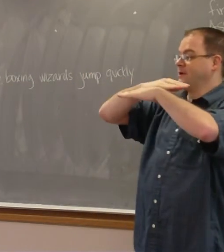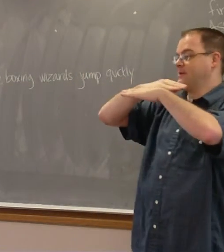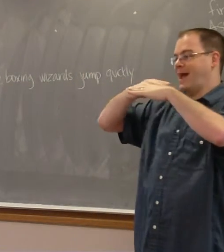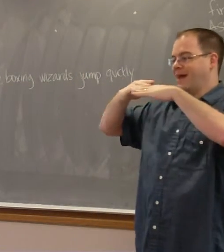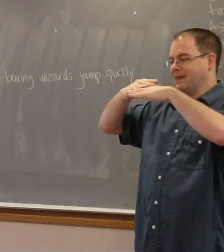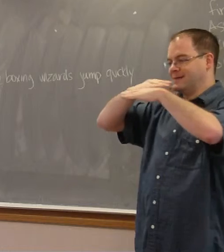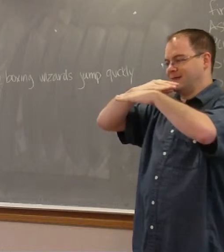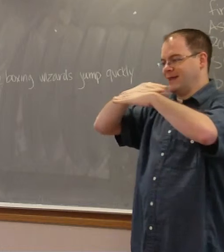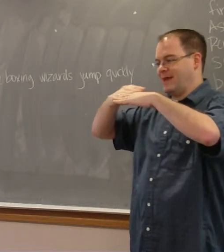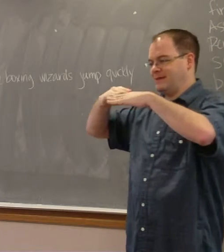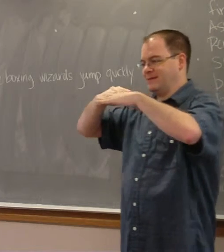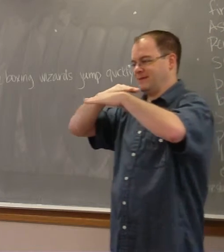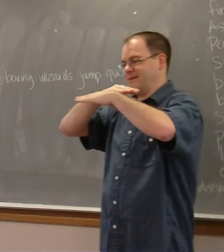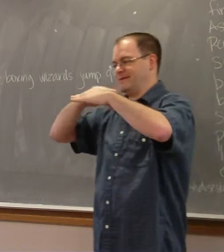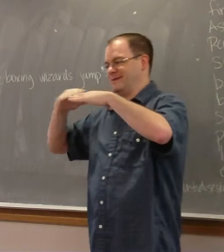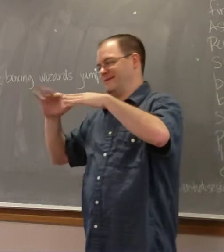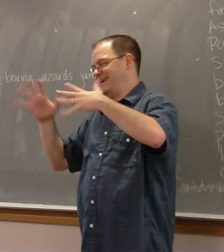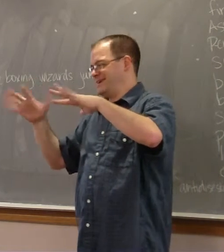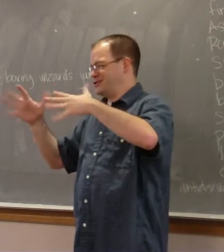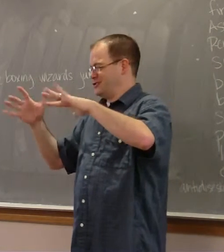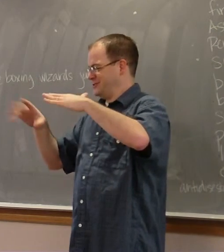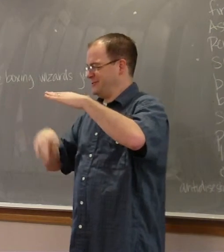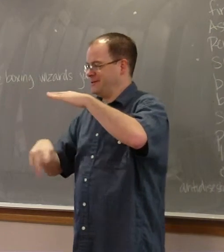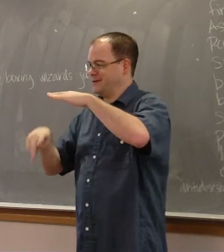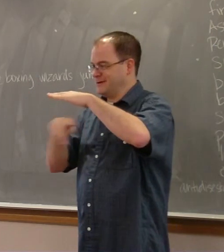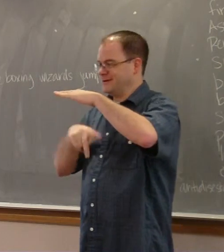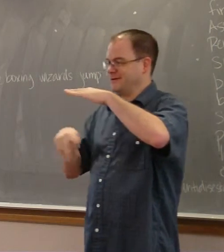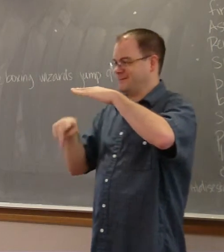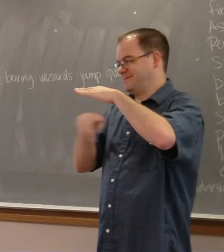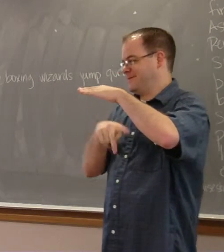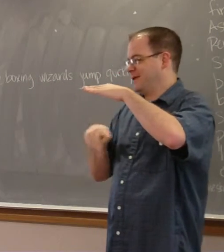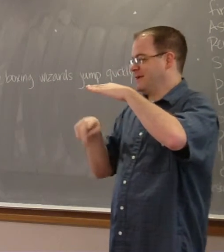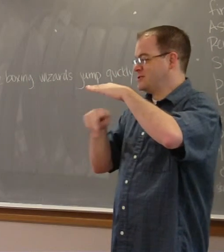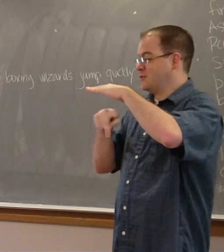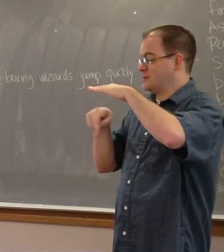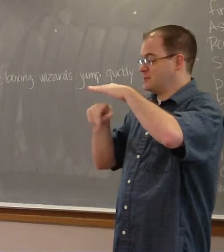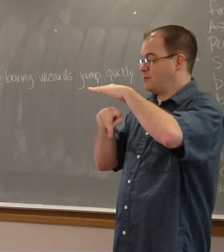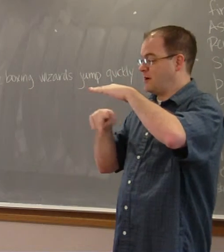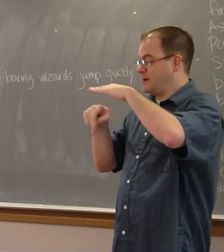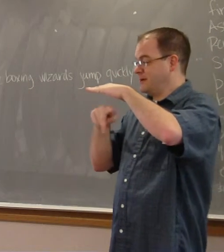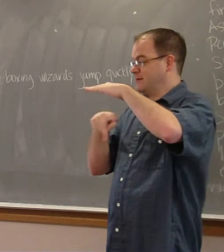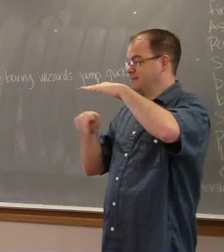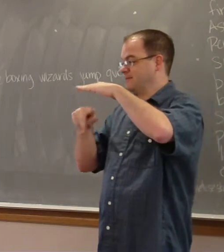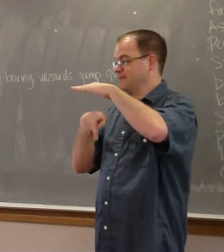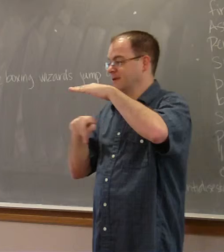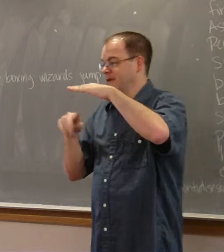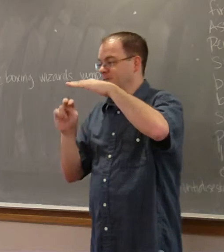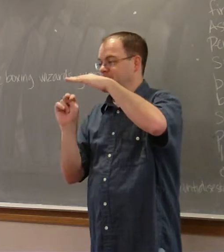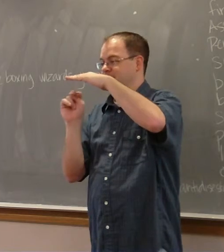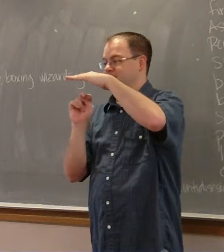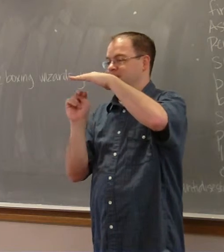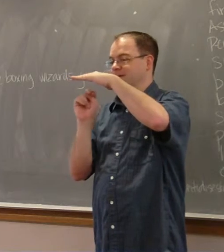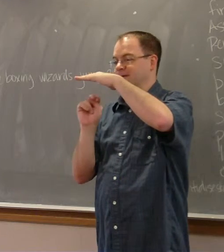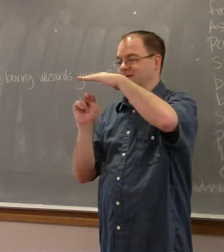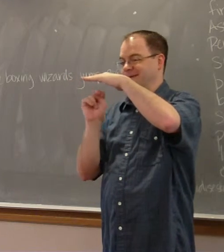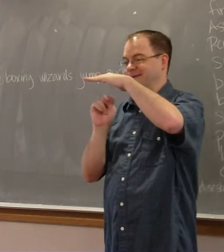an adolescent line mutual. ish. So this is primary. What would this be?